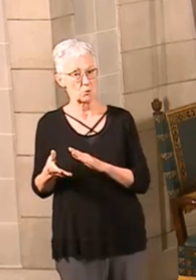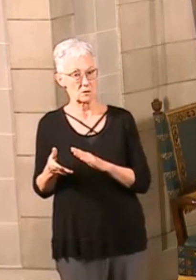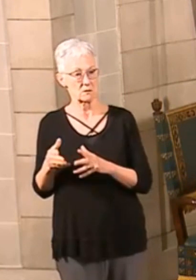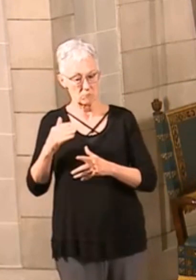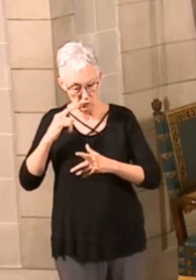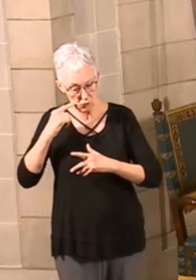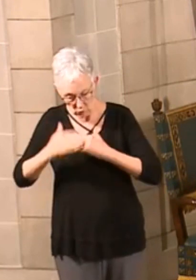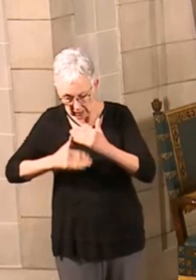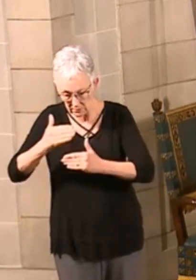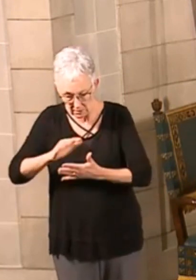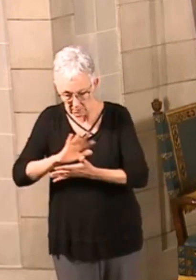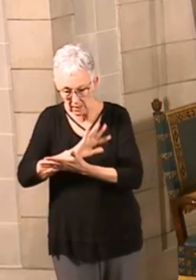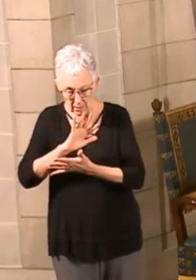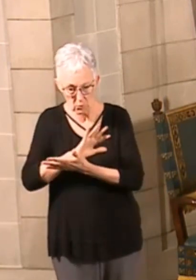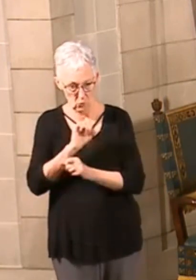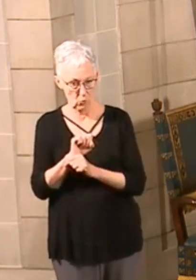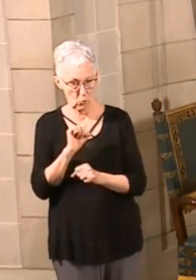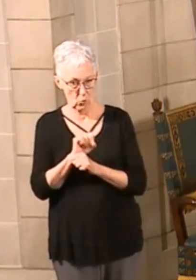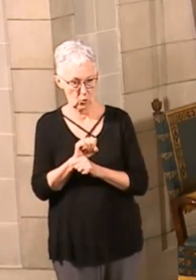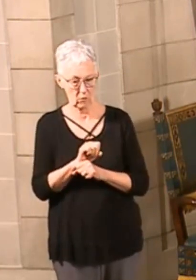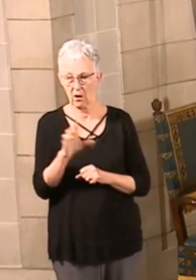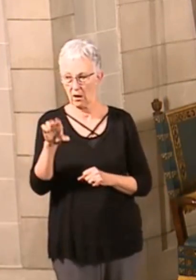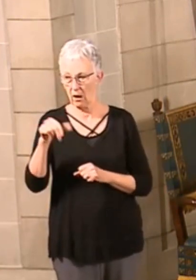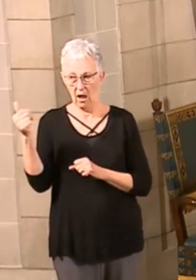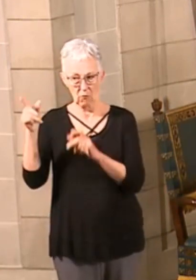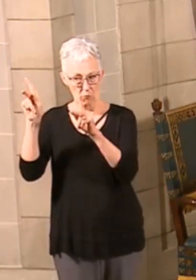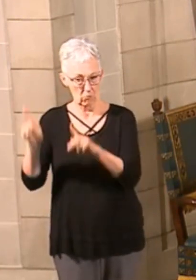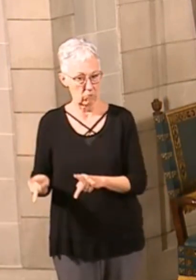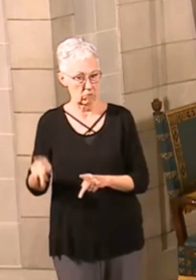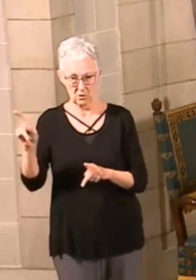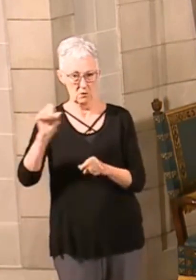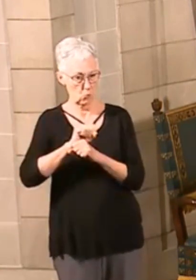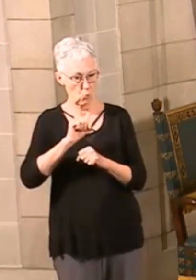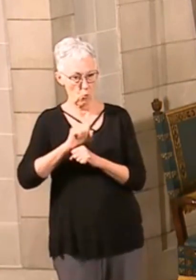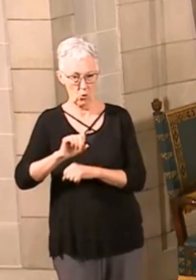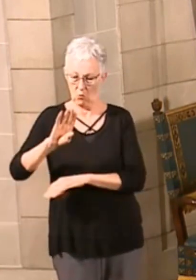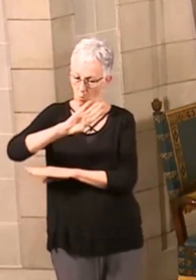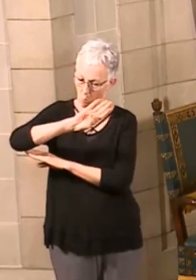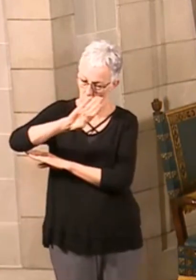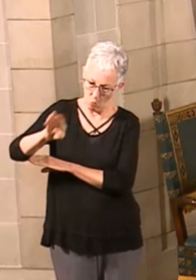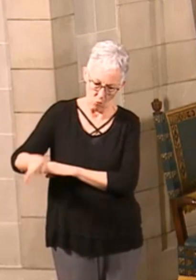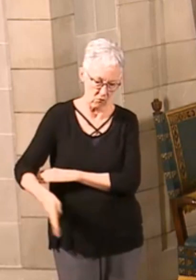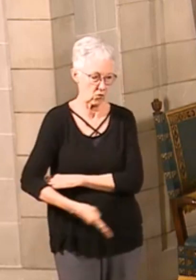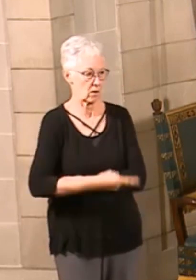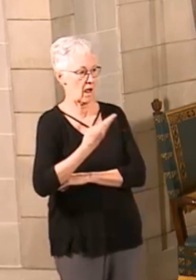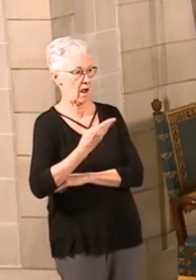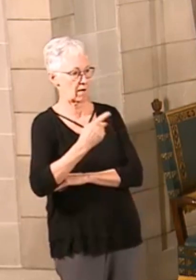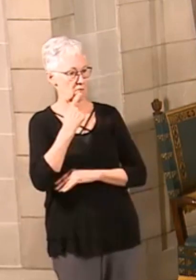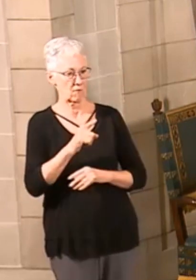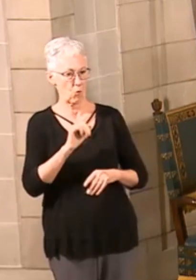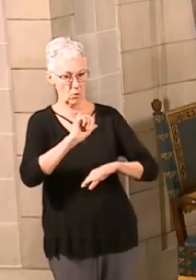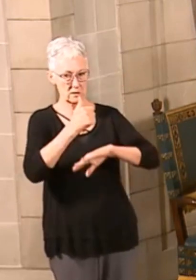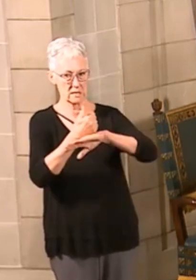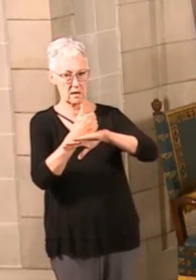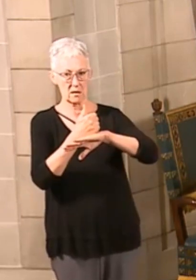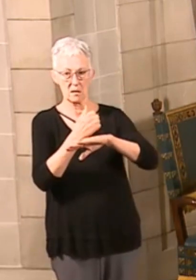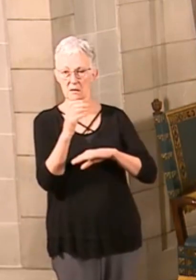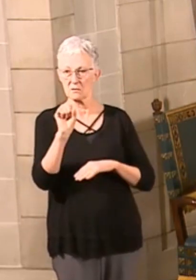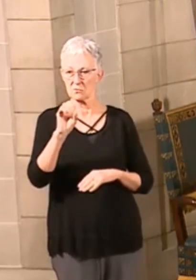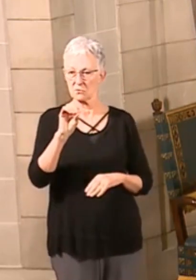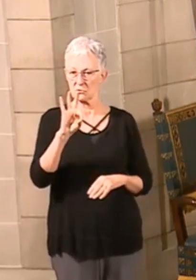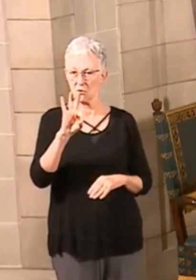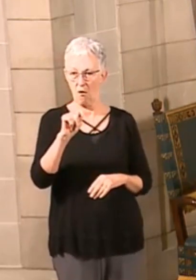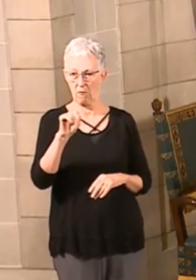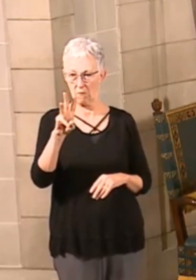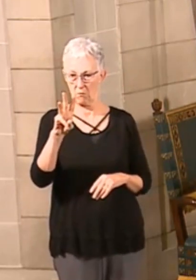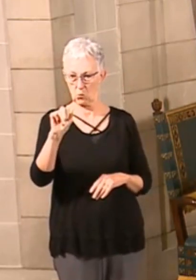Nebraska, is working through the night to get an automated process to do as many of these loans as possible. And our SBA